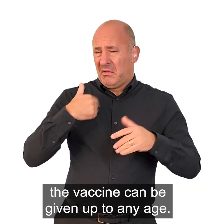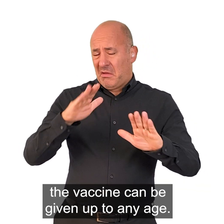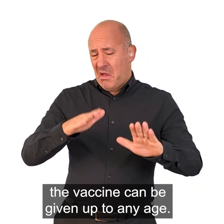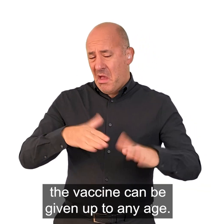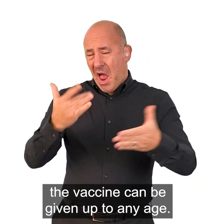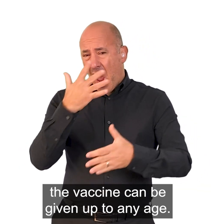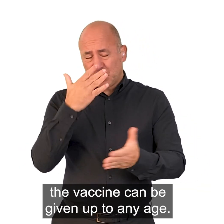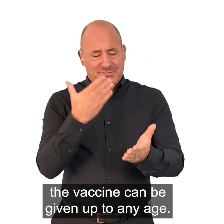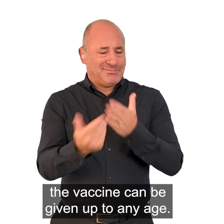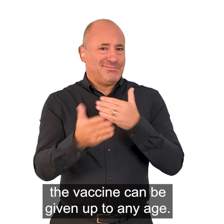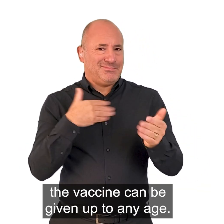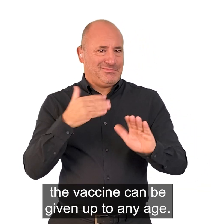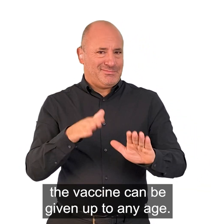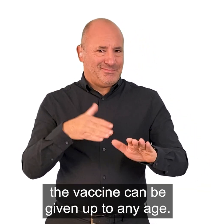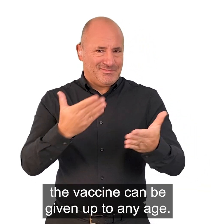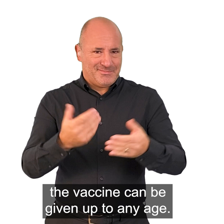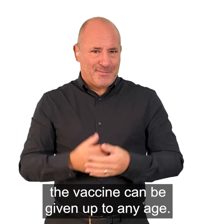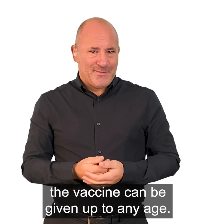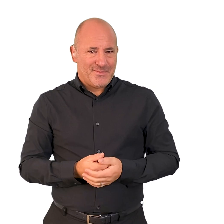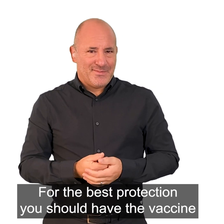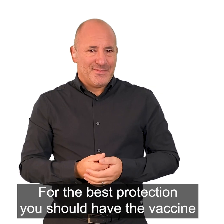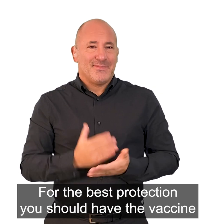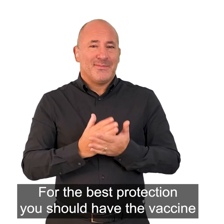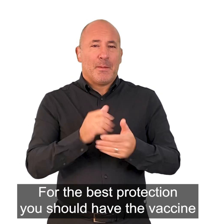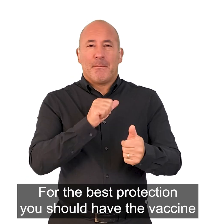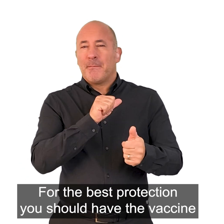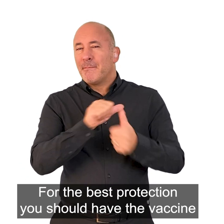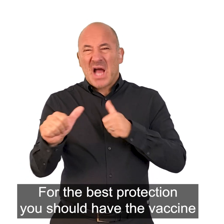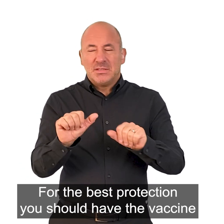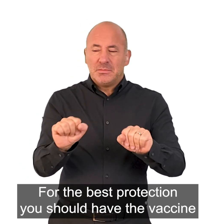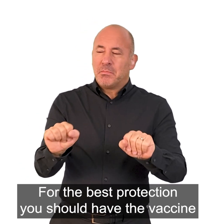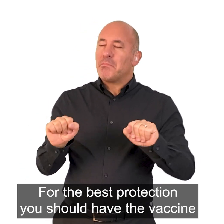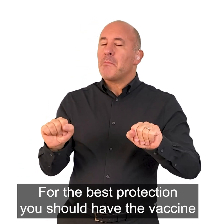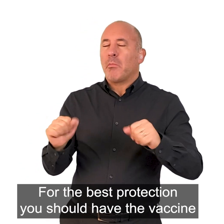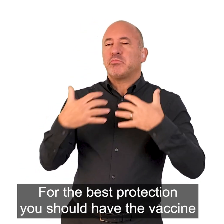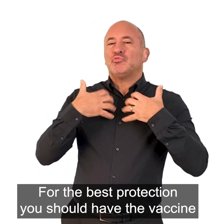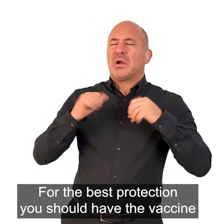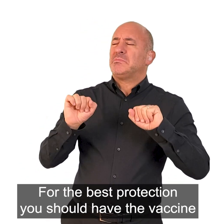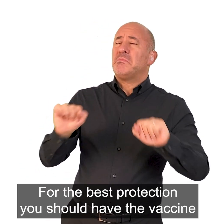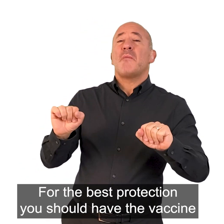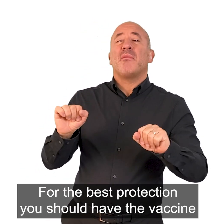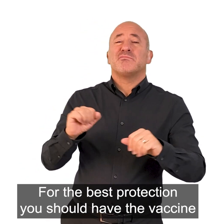the vaccine can be given up to any age. For the best protection, you should have the vaccine